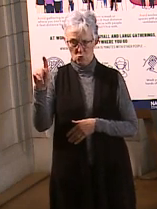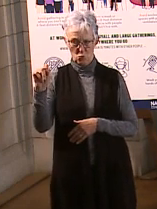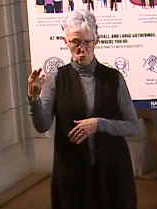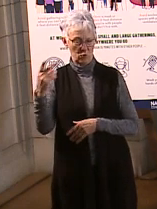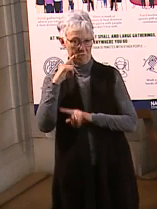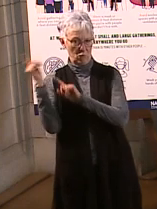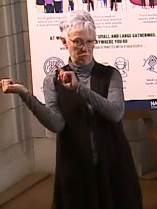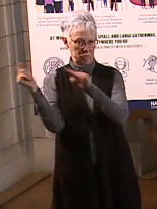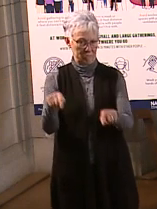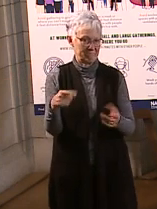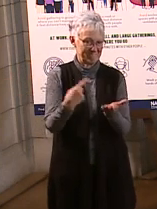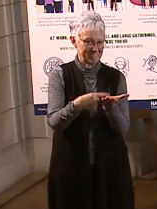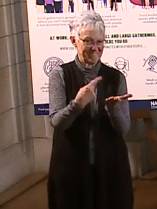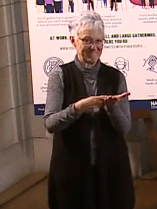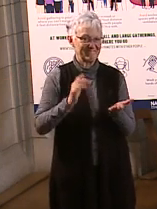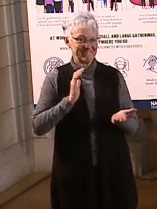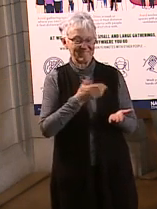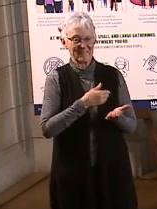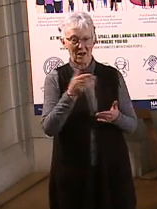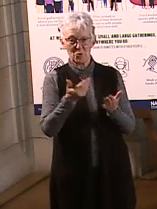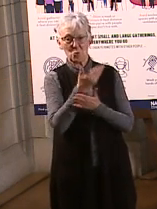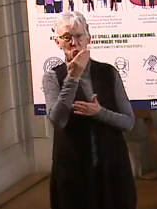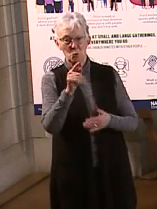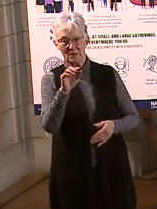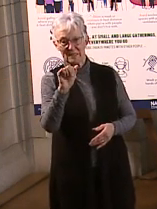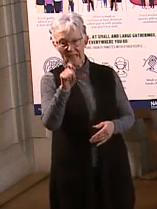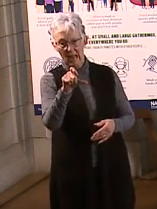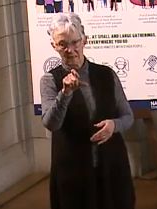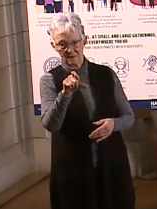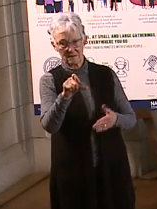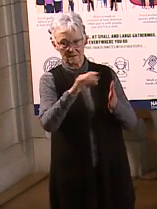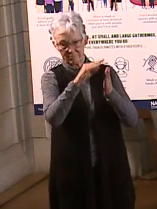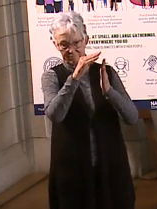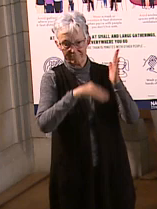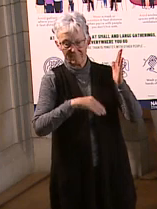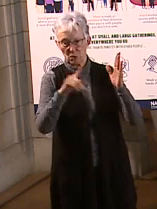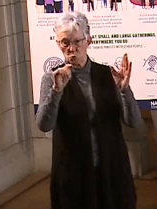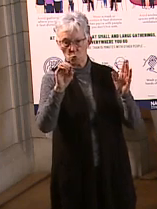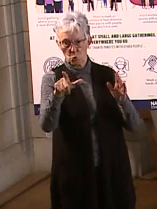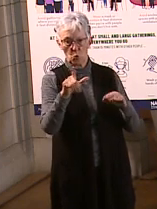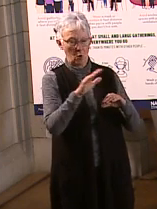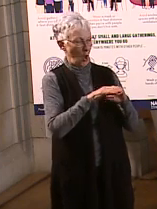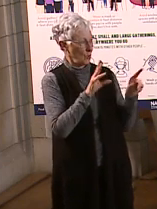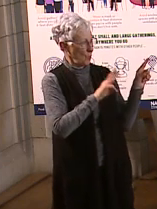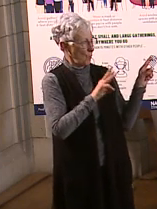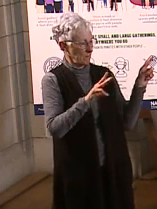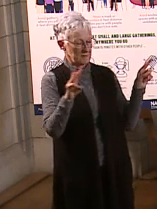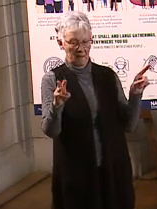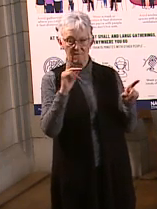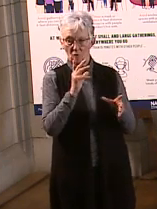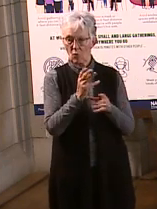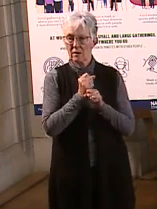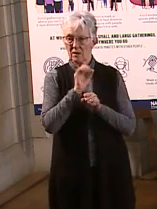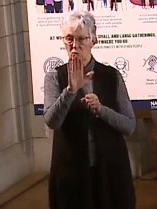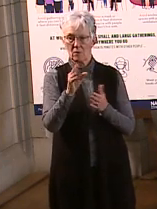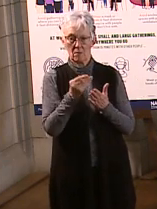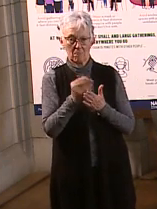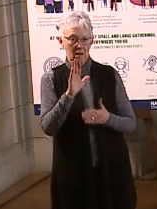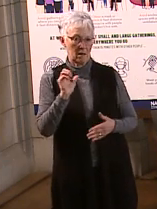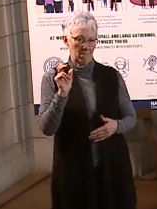lookup tool. Appreciate it. Please encourage everybody to get familiar with that tool and use that to claim your property tax credit. And we